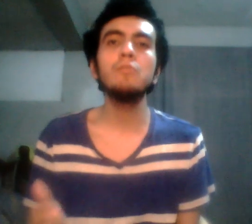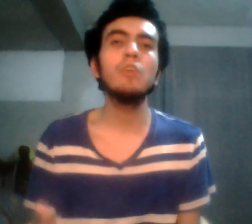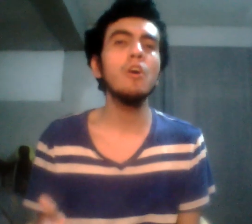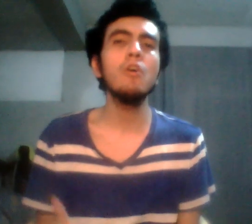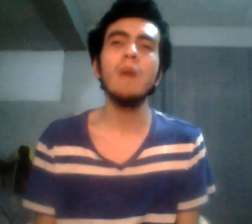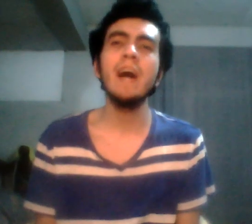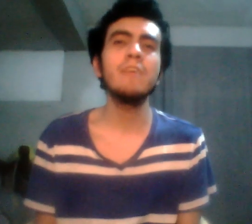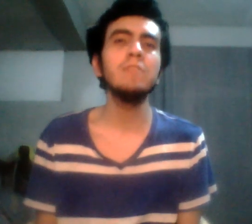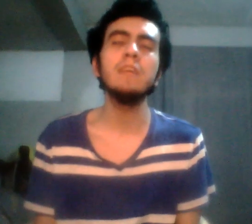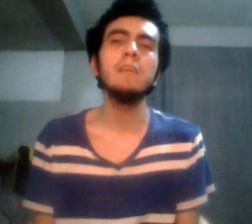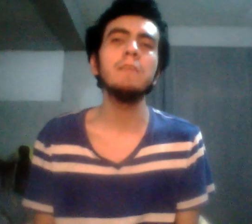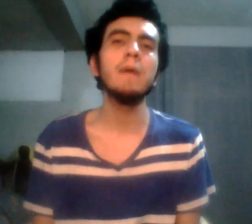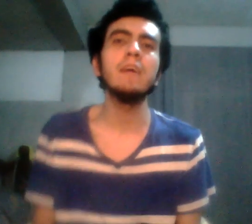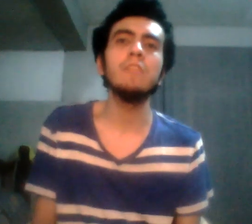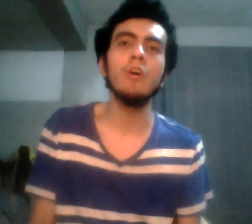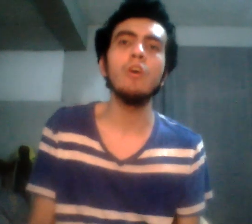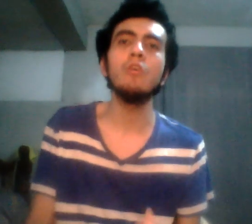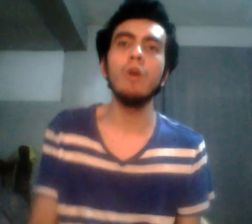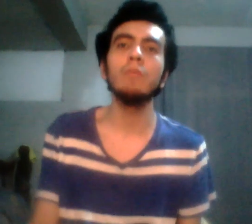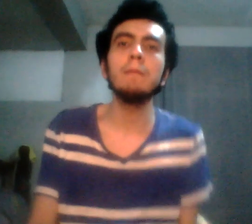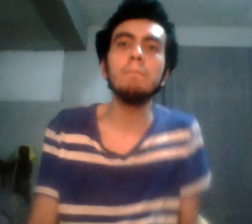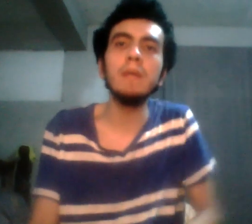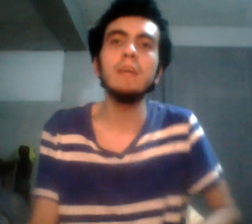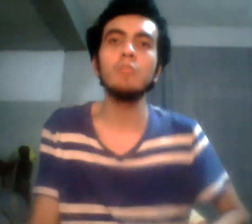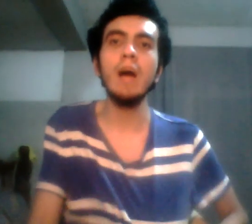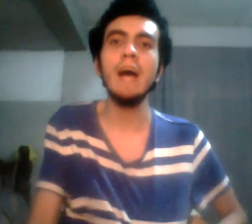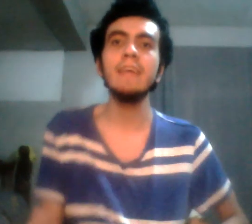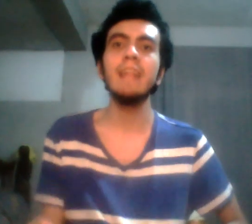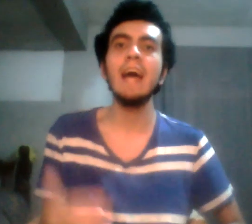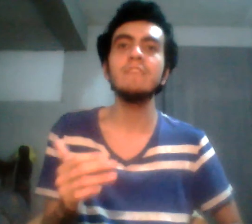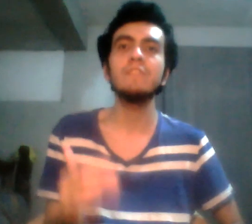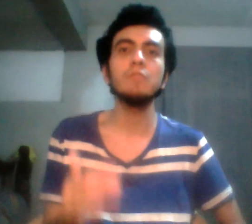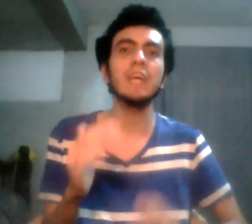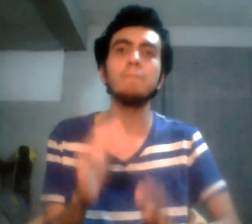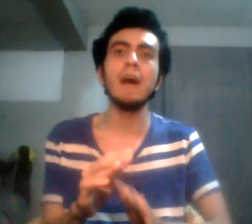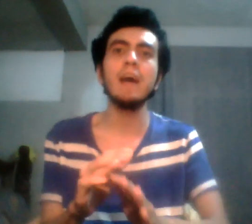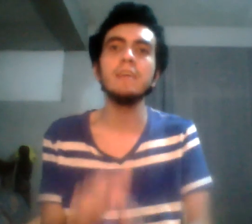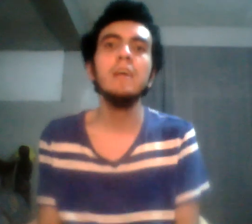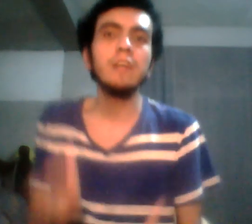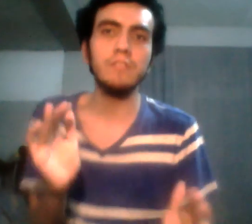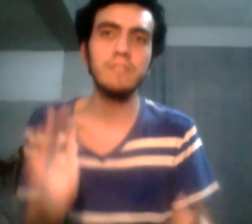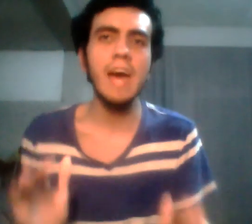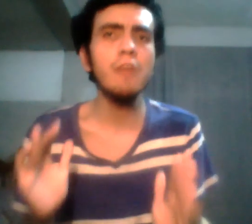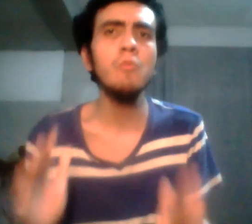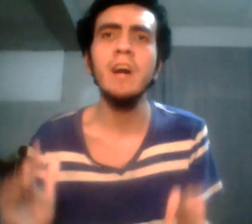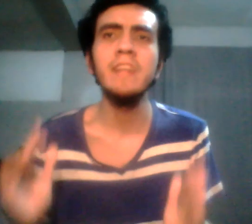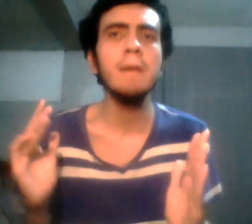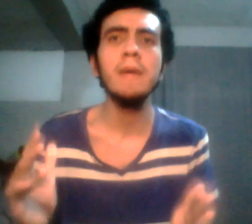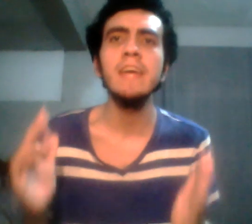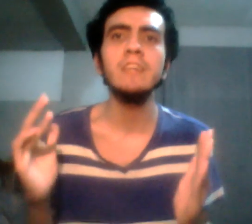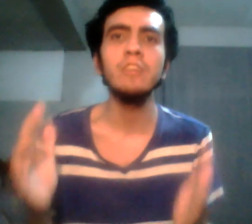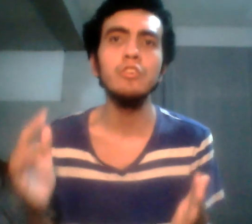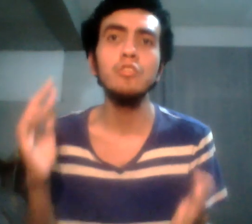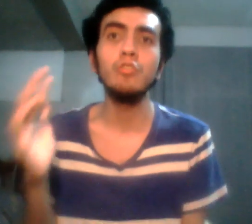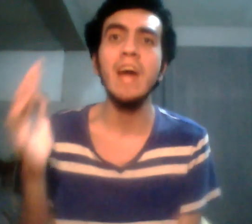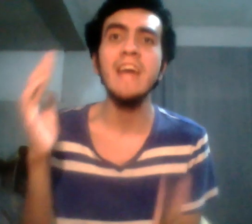go, I don't even know. Only bit white lies to get by. Cause I don't wanna make you cry.